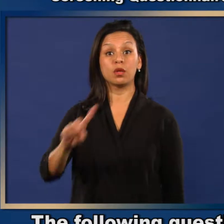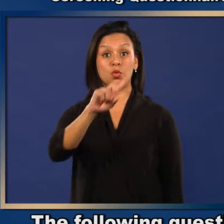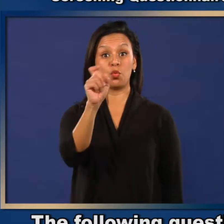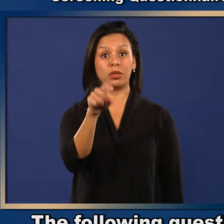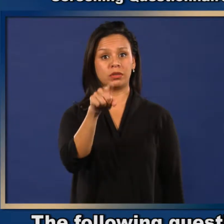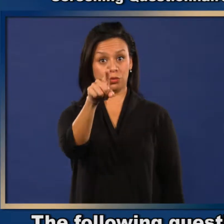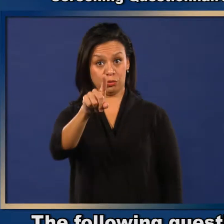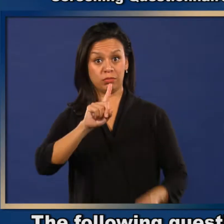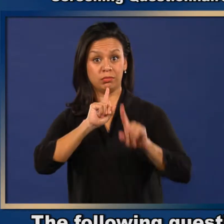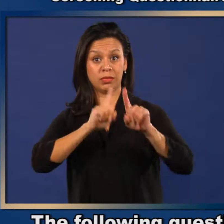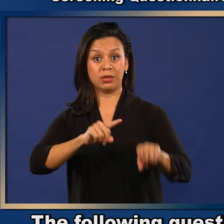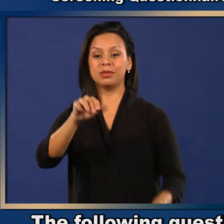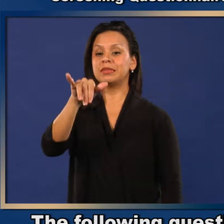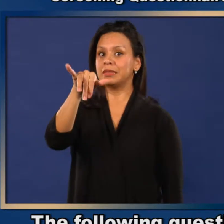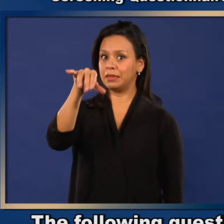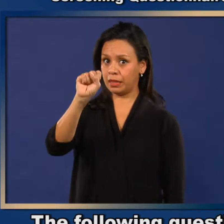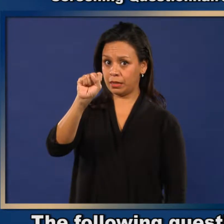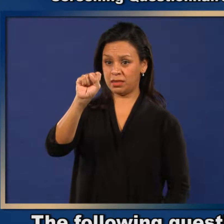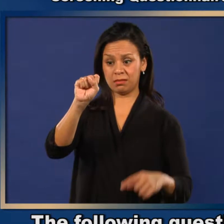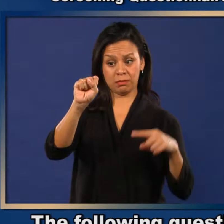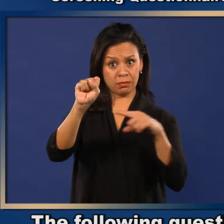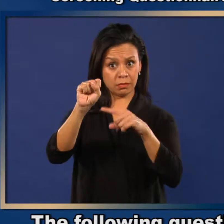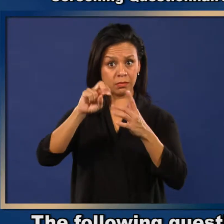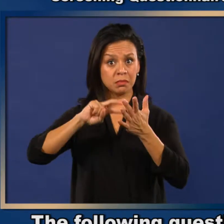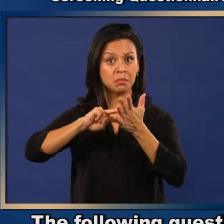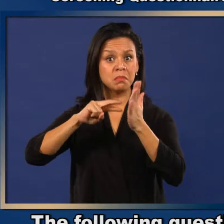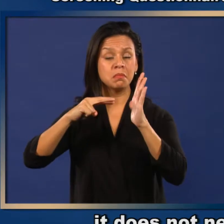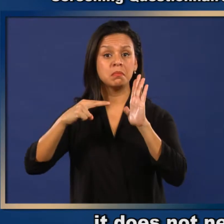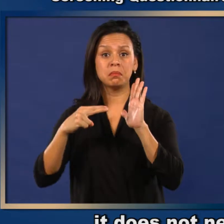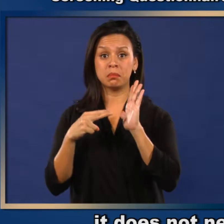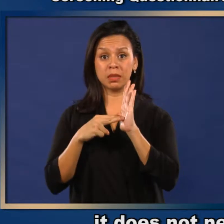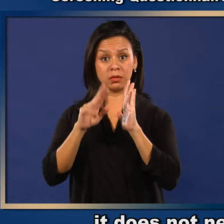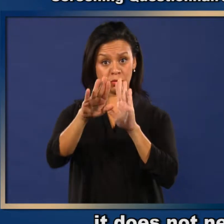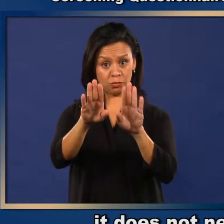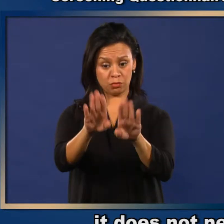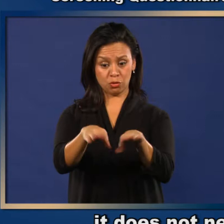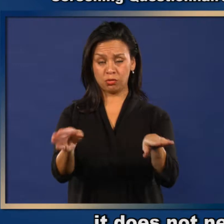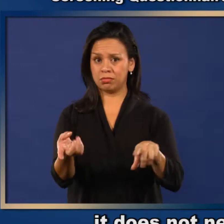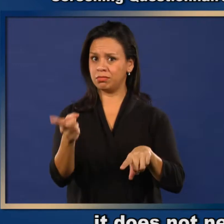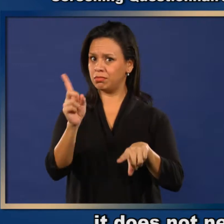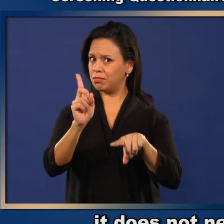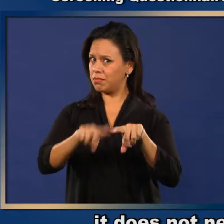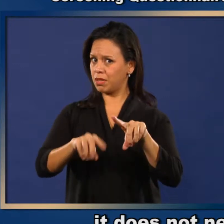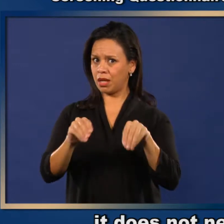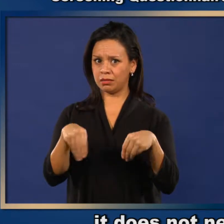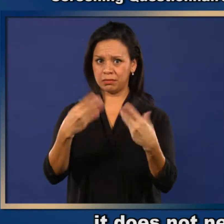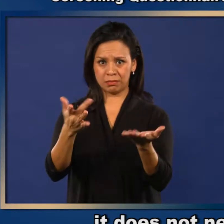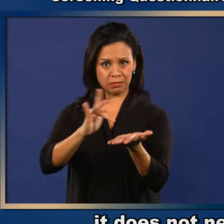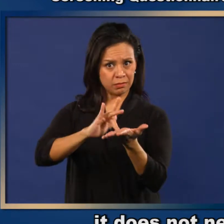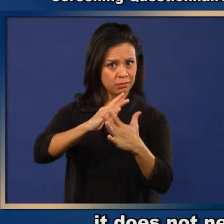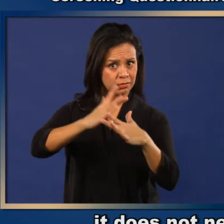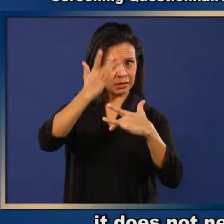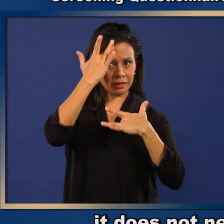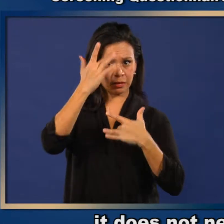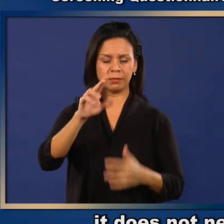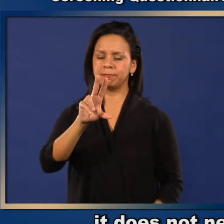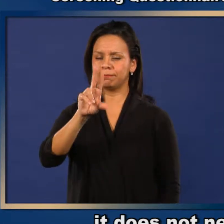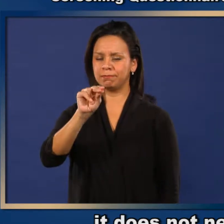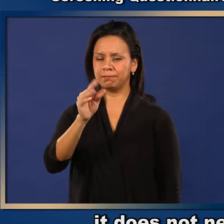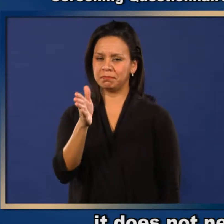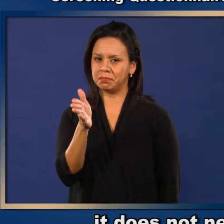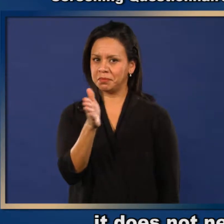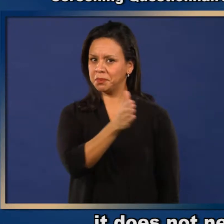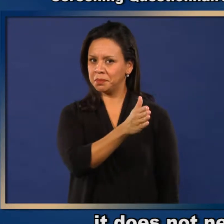If you answer yes to any question, it does not necessarily mean your child should not be vaccinated.